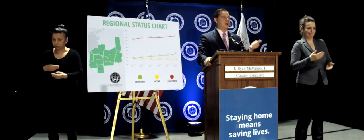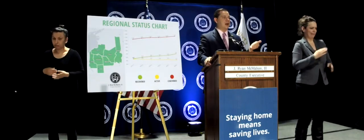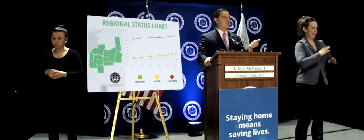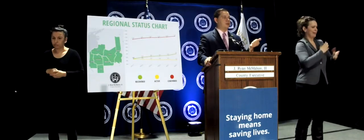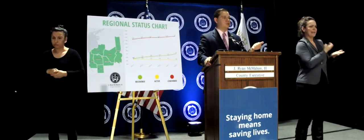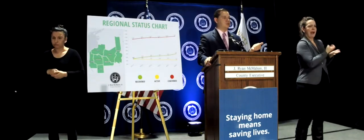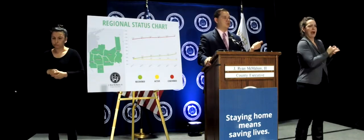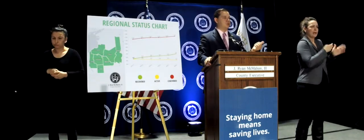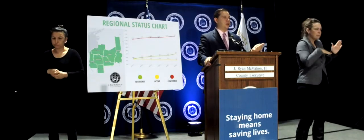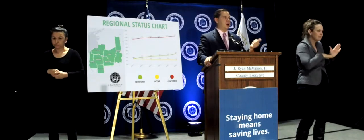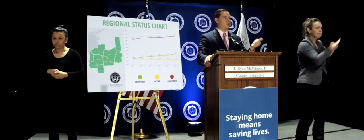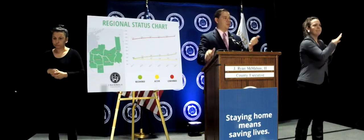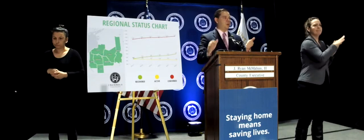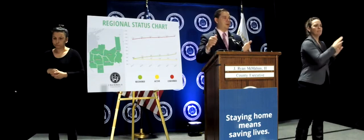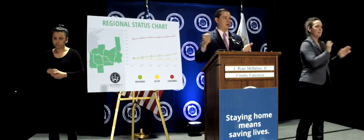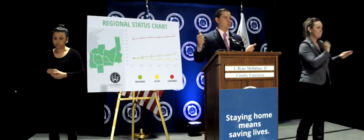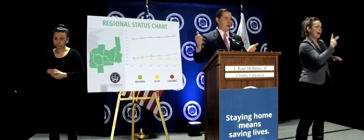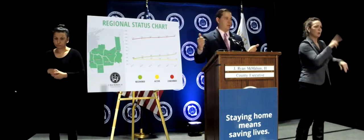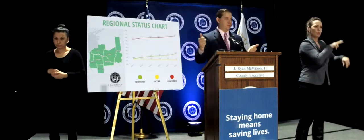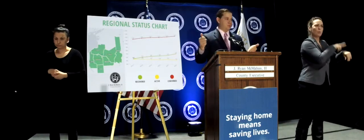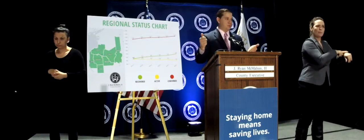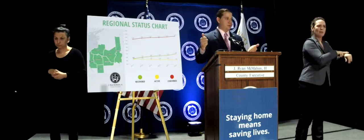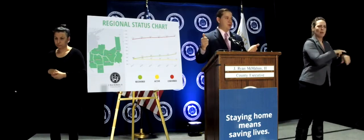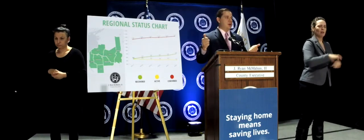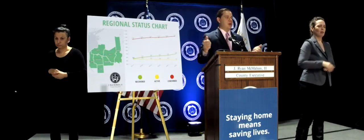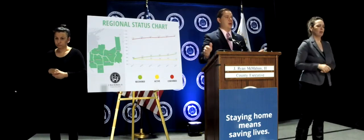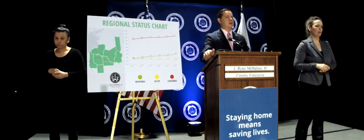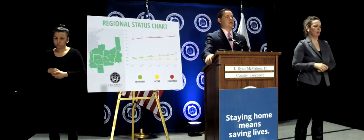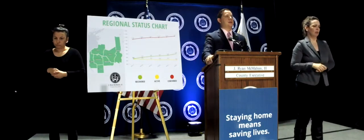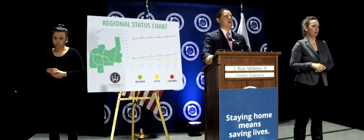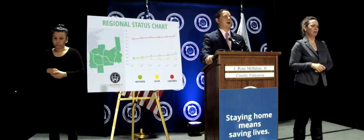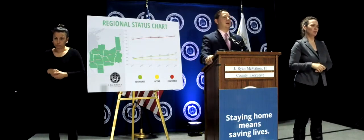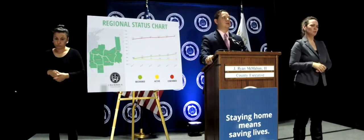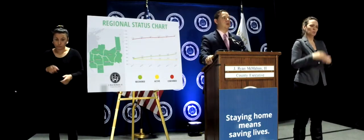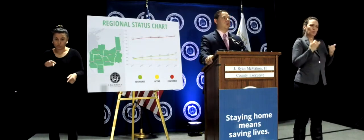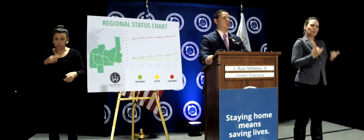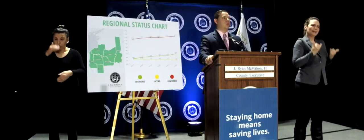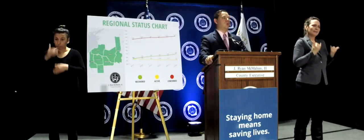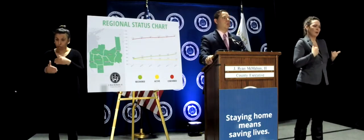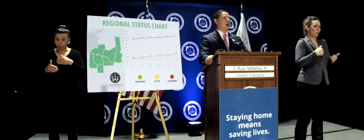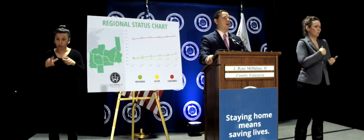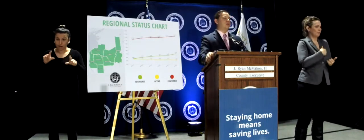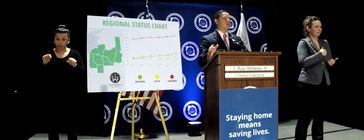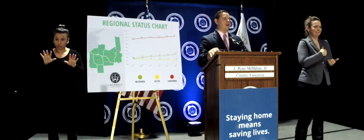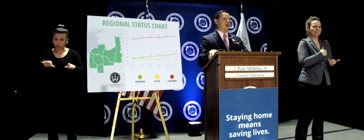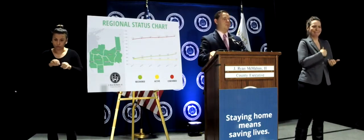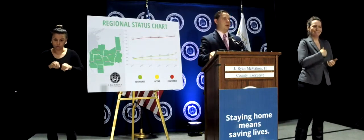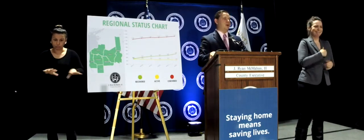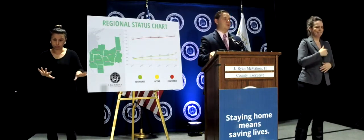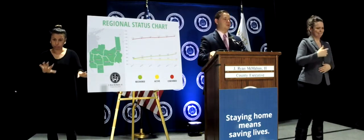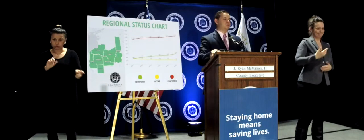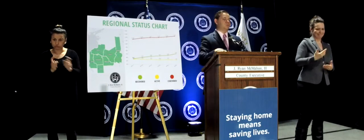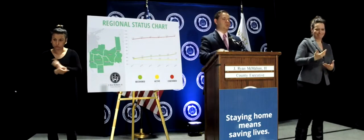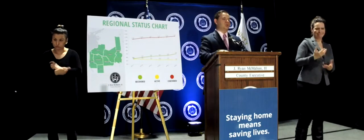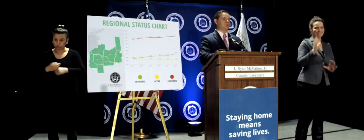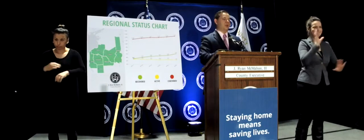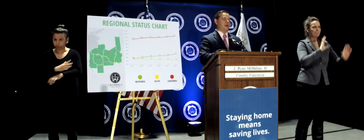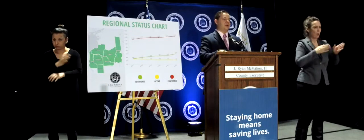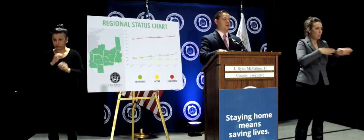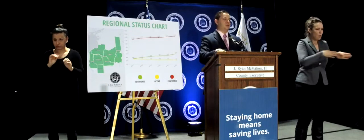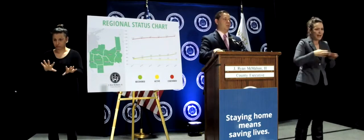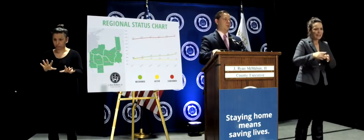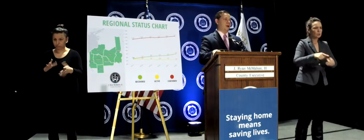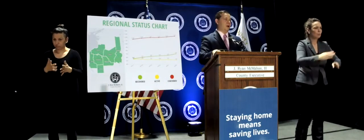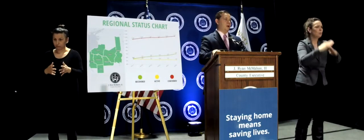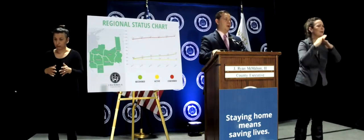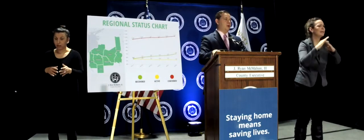point your economic interests create other public health problems. And so how do you find that balance? You